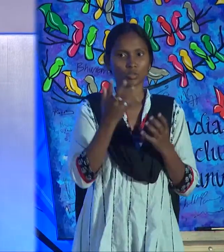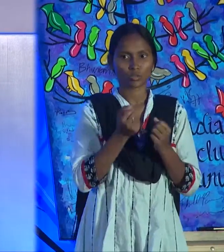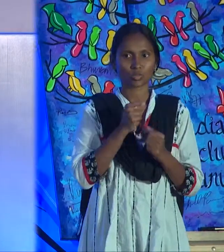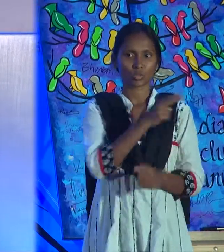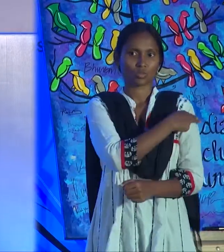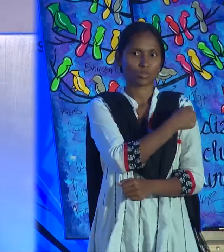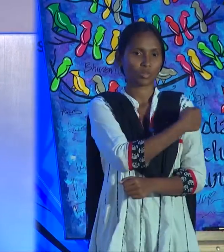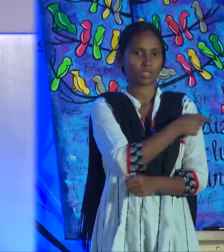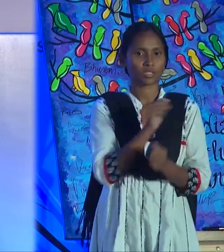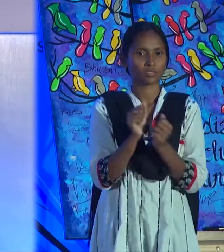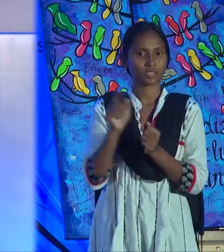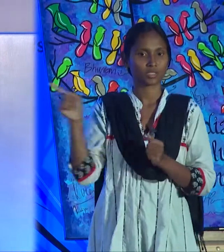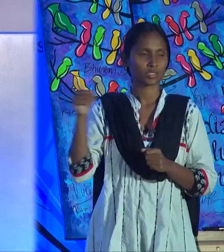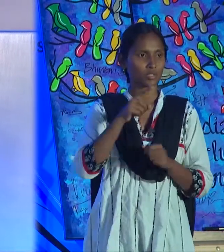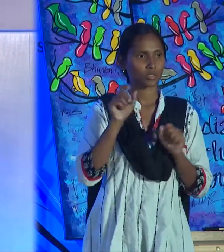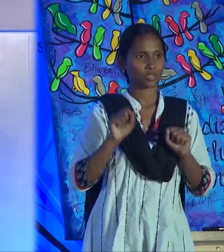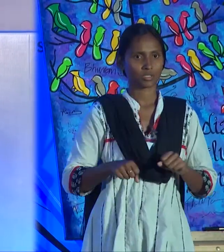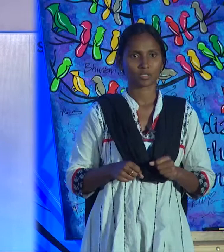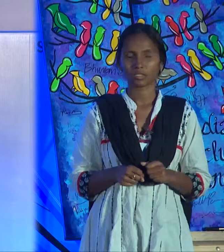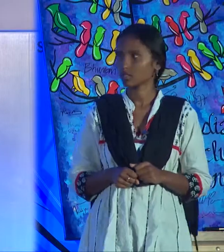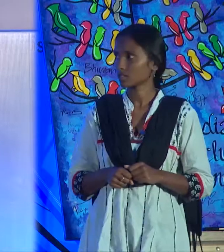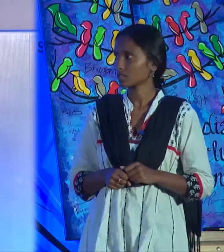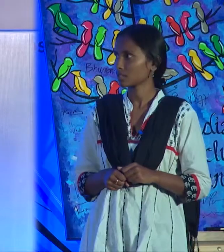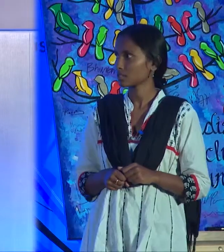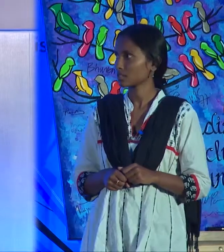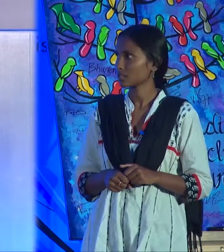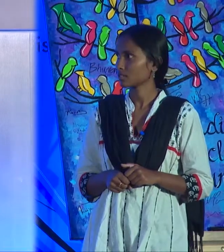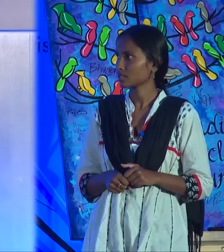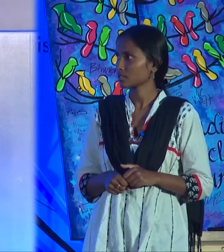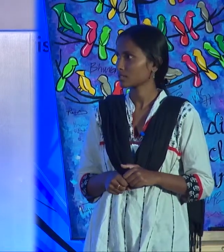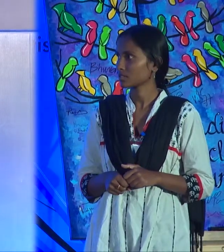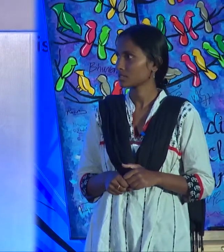us, we'll promise you that you'll have a blast of your lifetime.